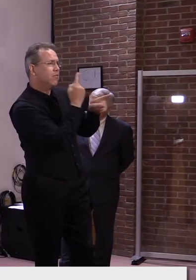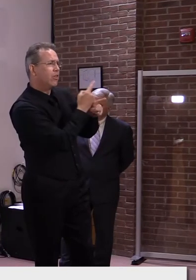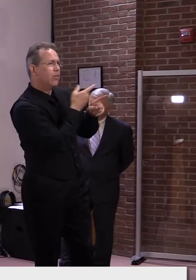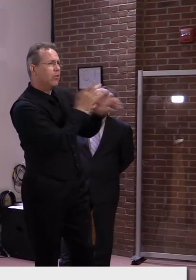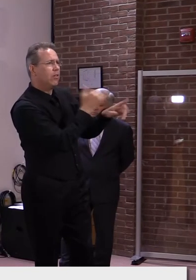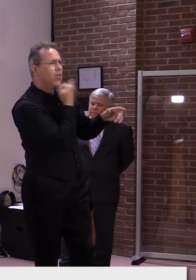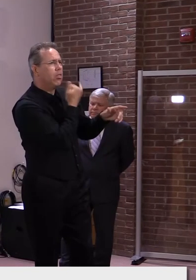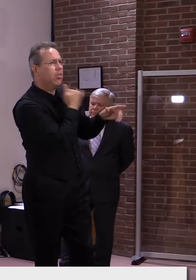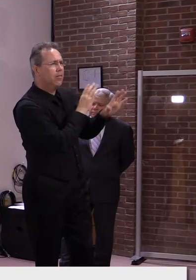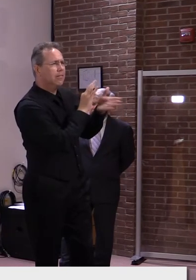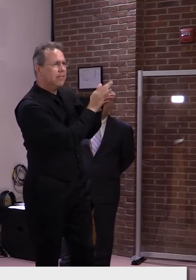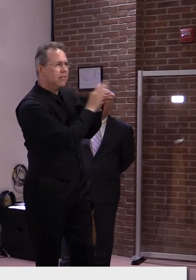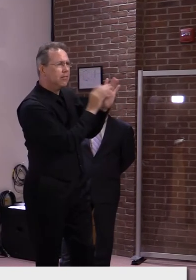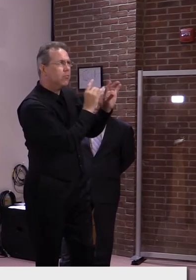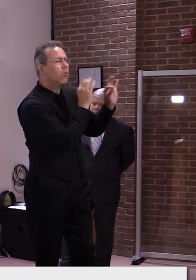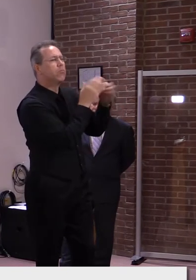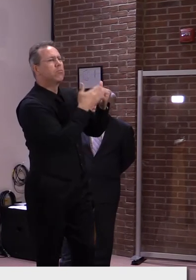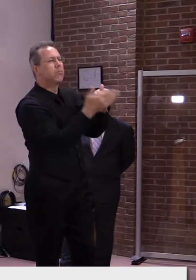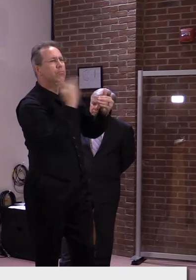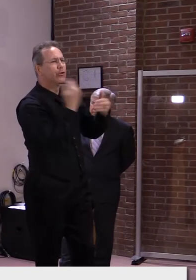Okay, thank you.